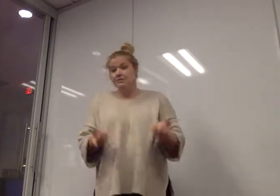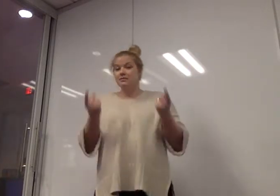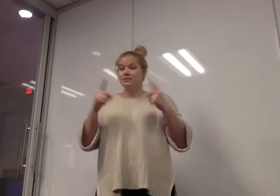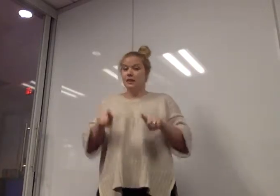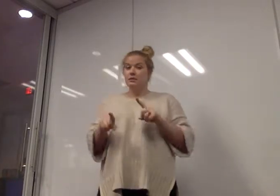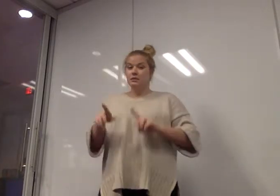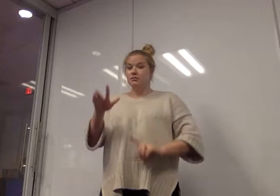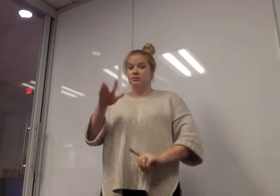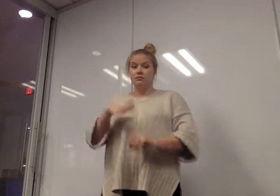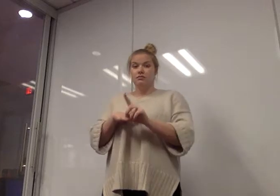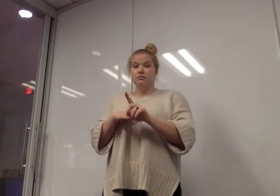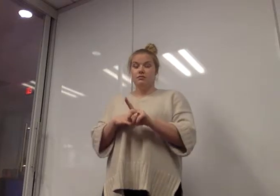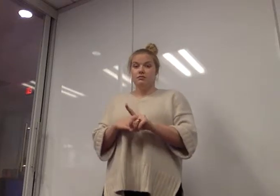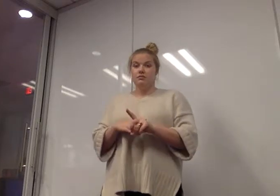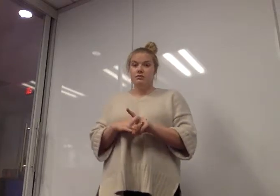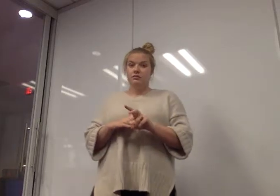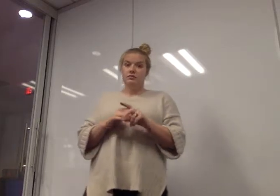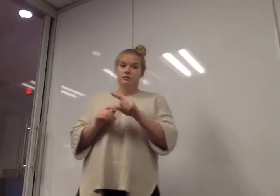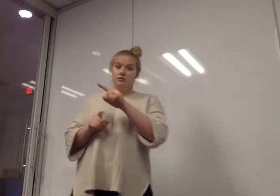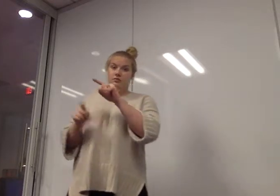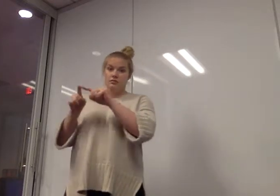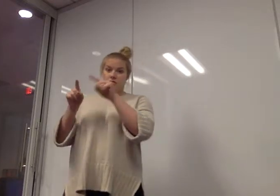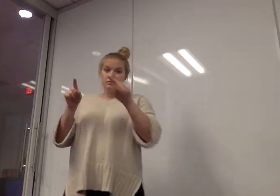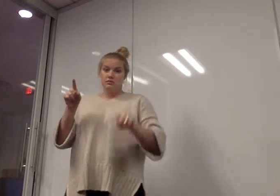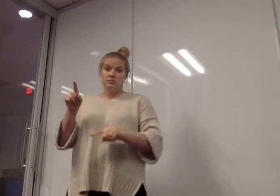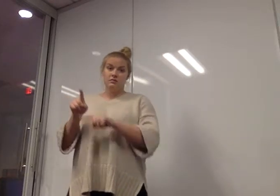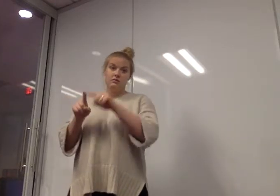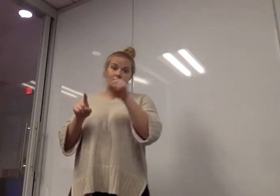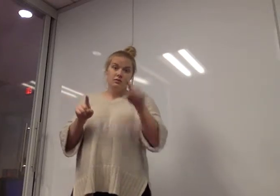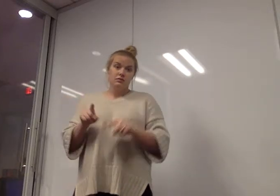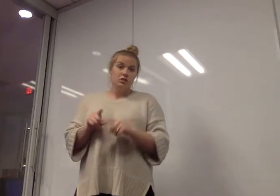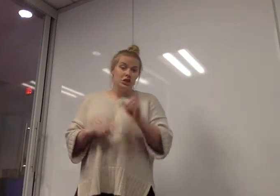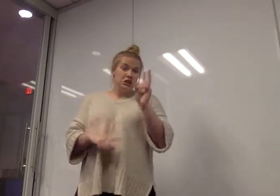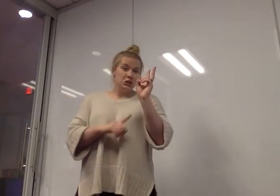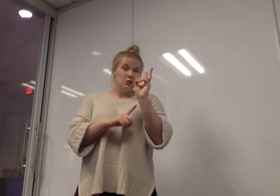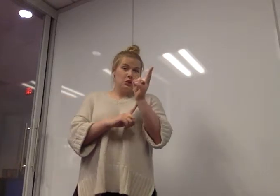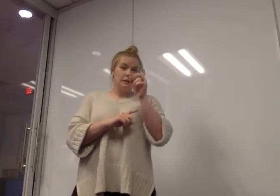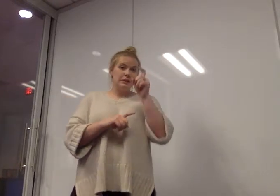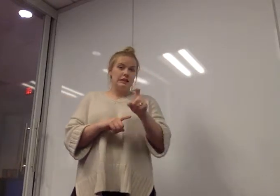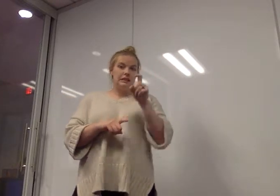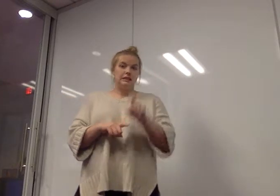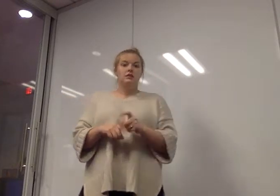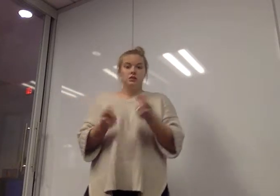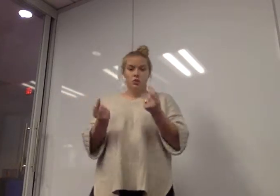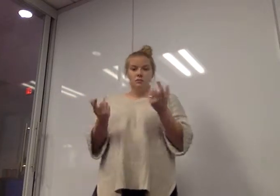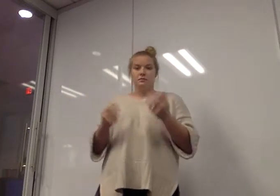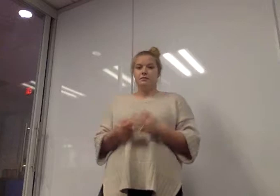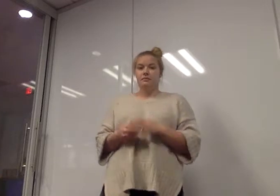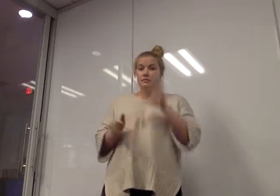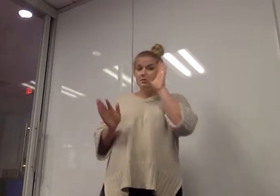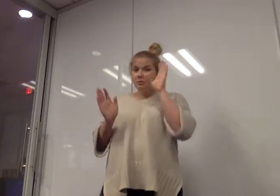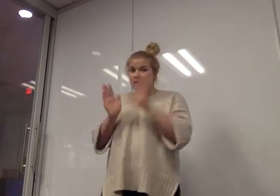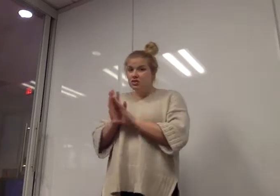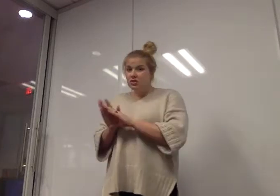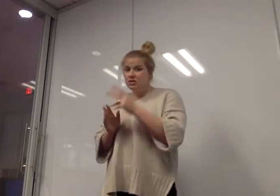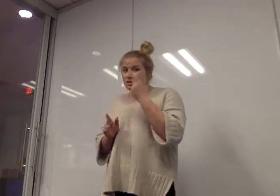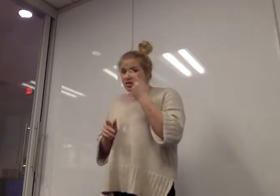in, they spit into a vial. We, for 2 minutes, say, you need to do this or this. They don't look at pictures of the poses. We don't want to prime them with the concept